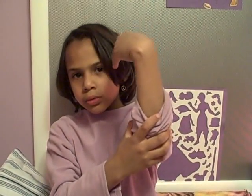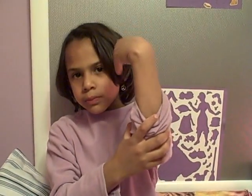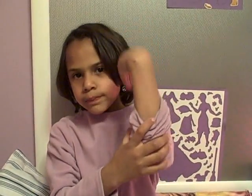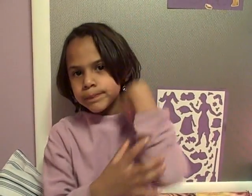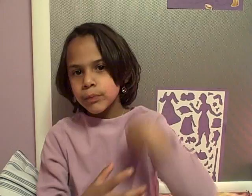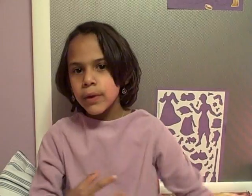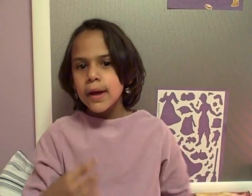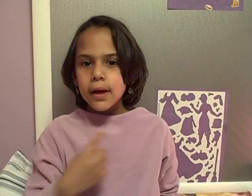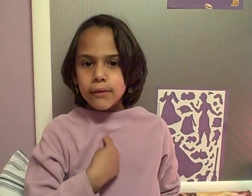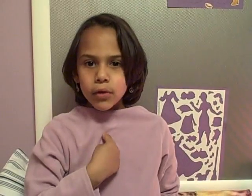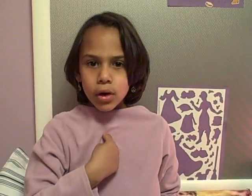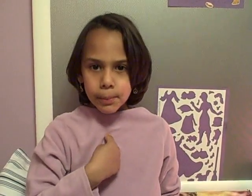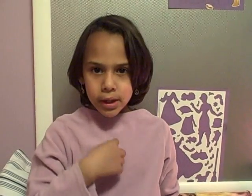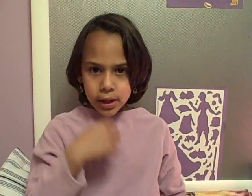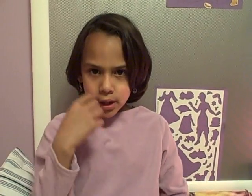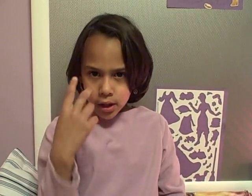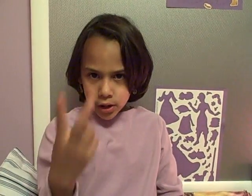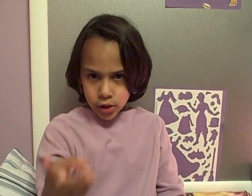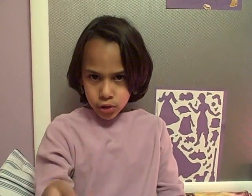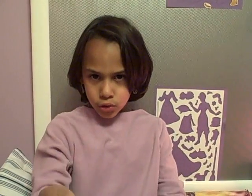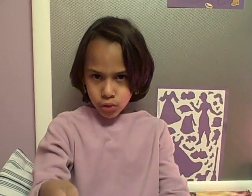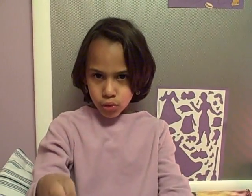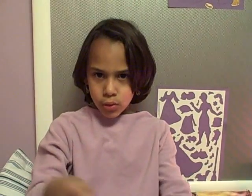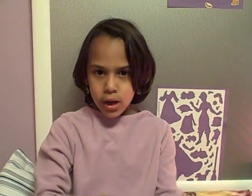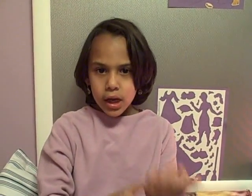bloom for me and you.